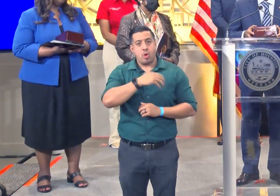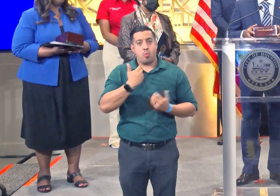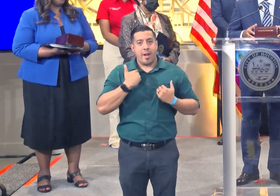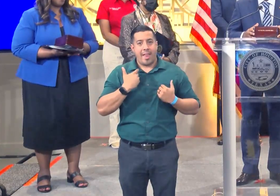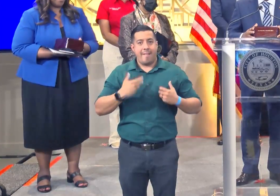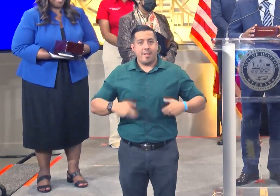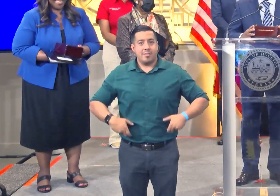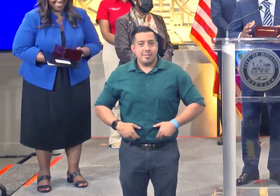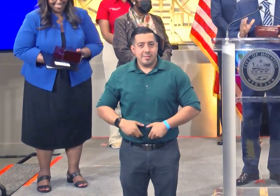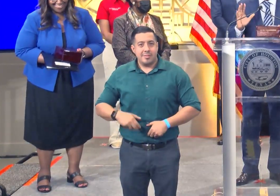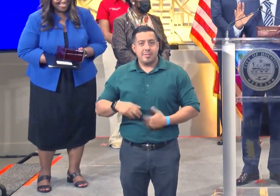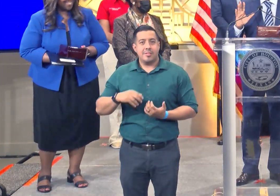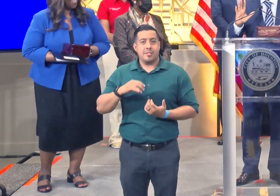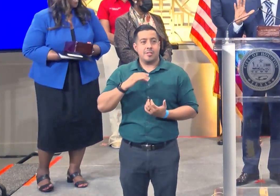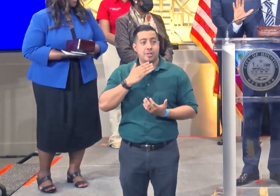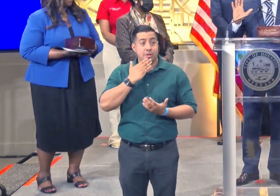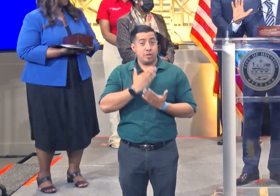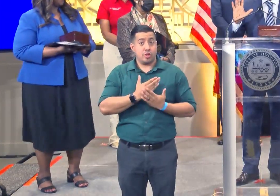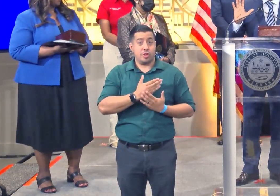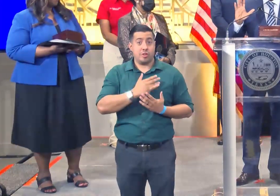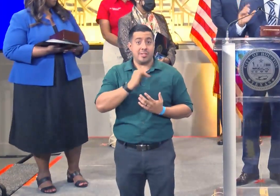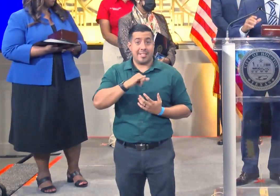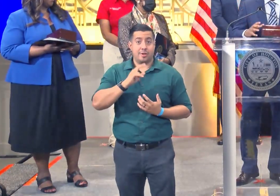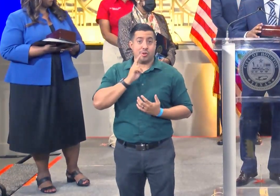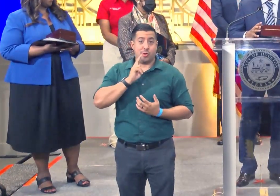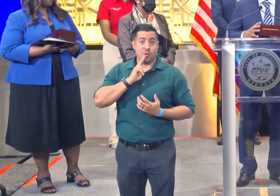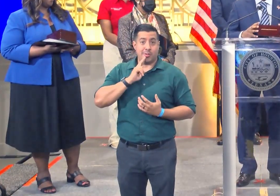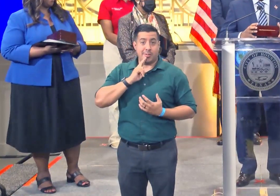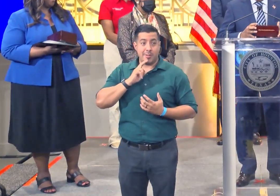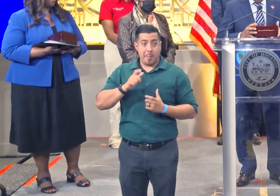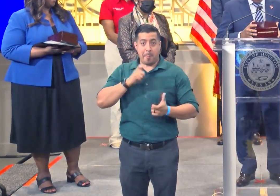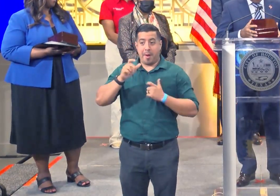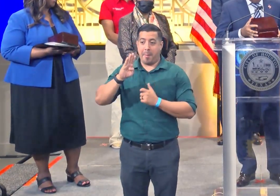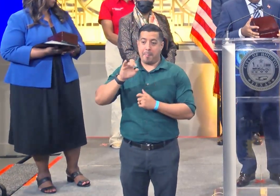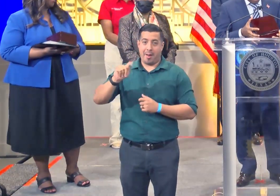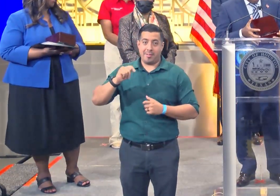buckle on, and that's good, because that's Houston. That's Houston.